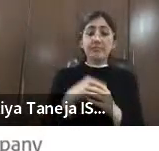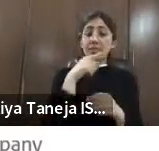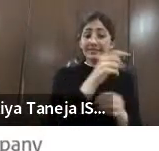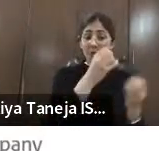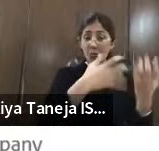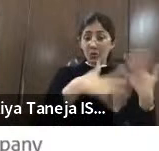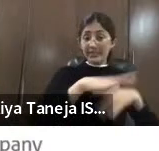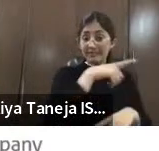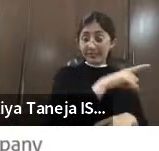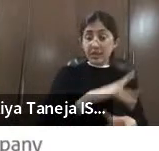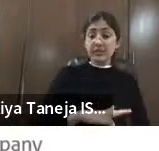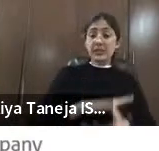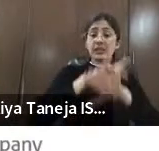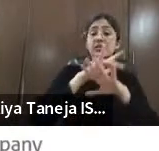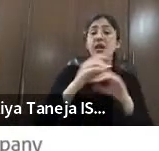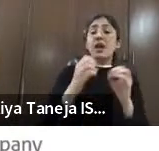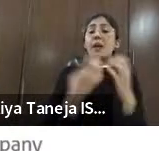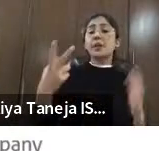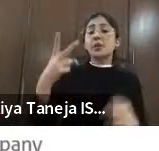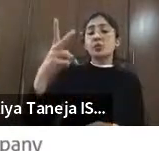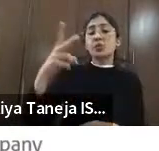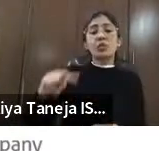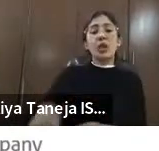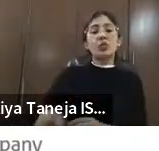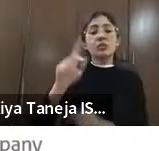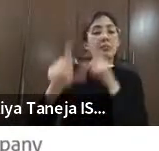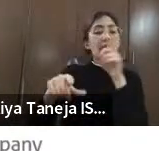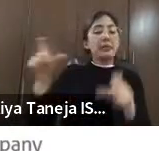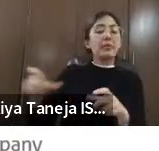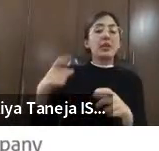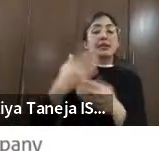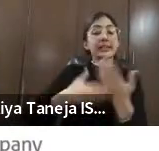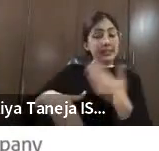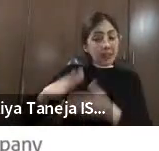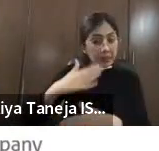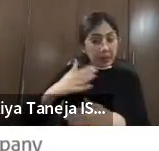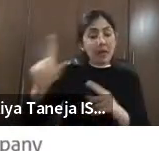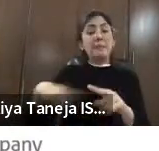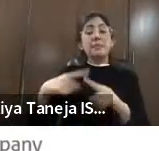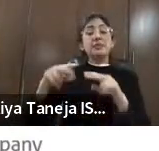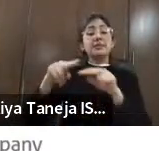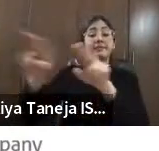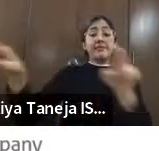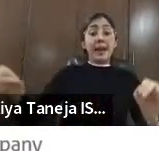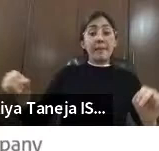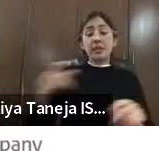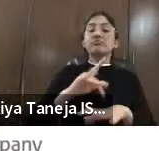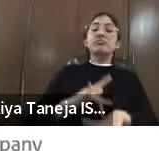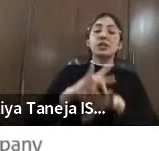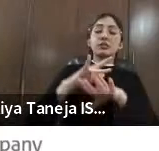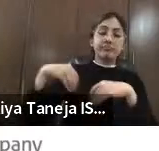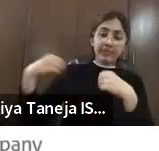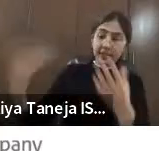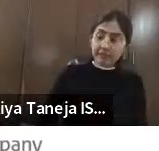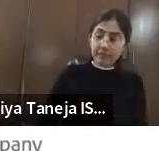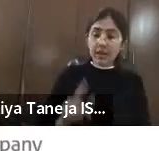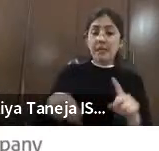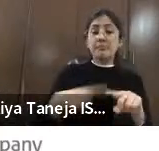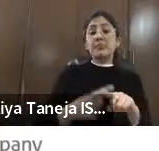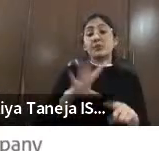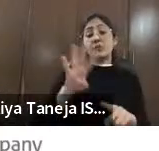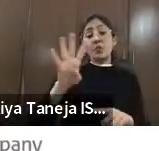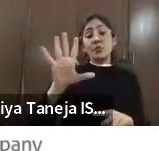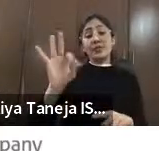sensitized over 2,000 PWDs and family members and trained over 450 persons with